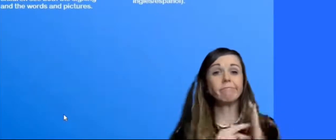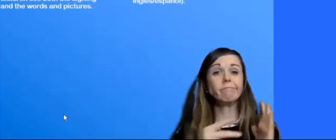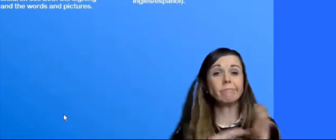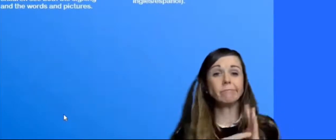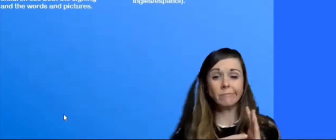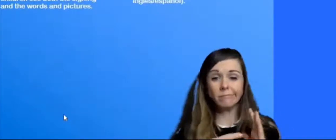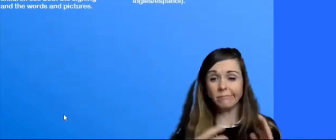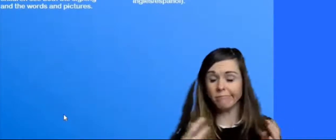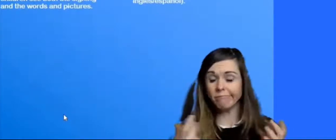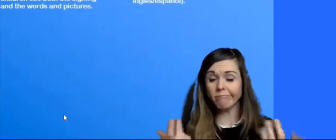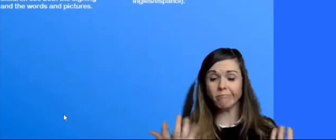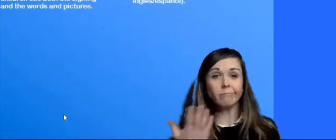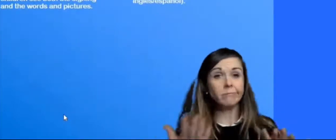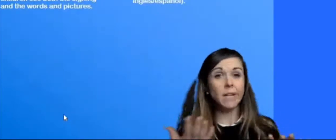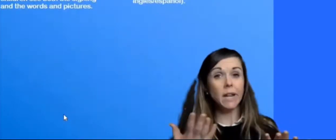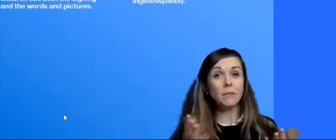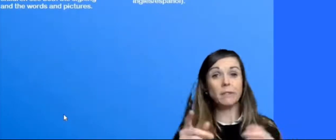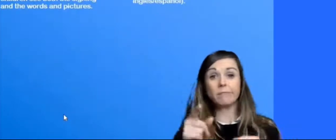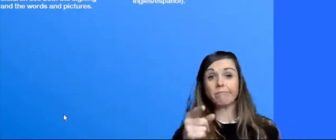but do what you can.